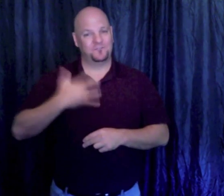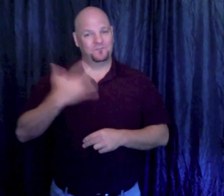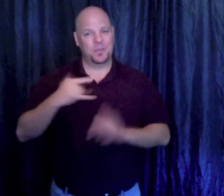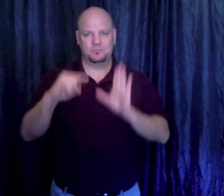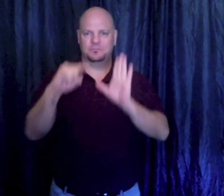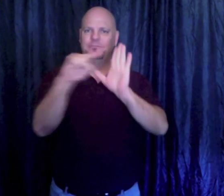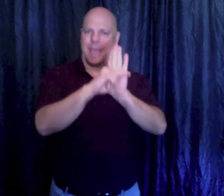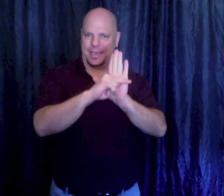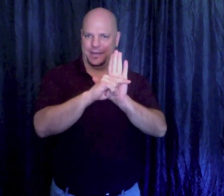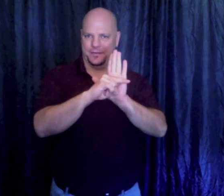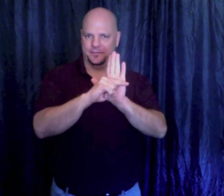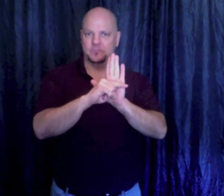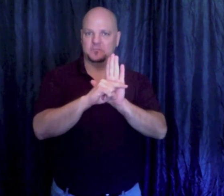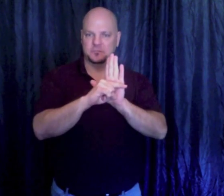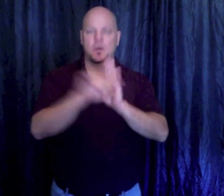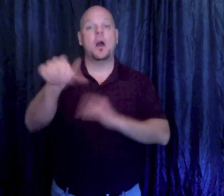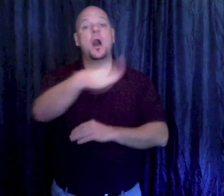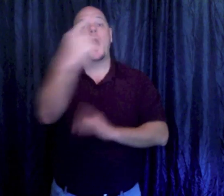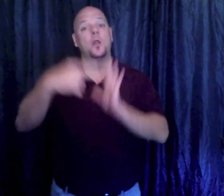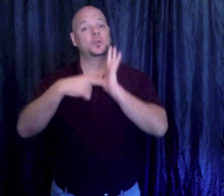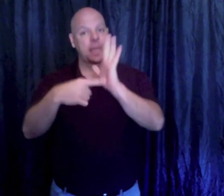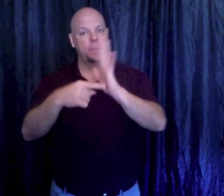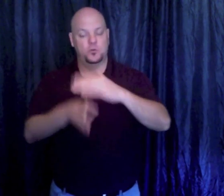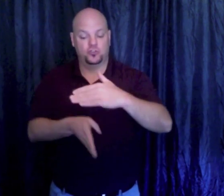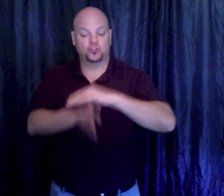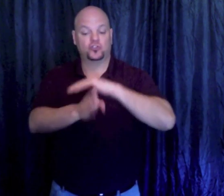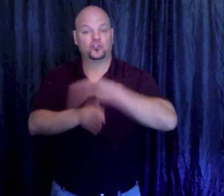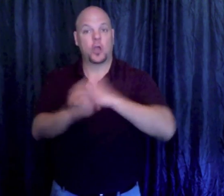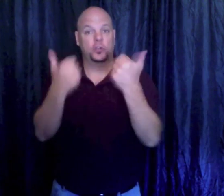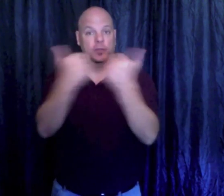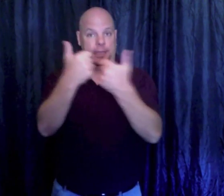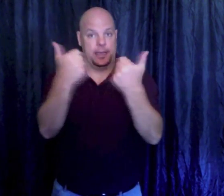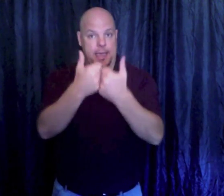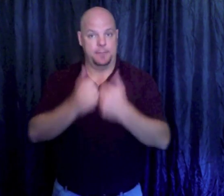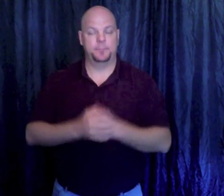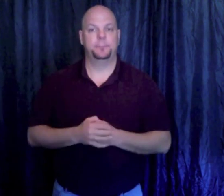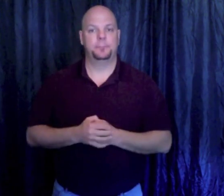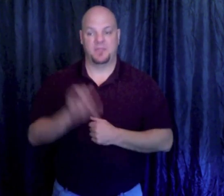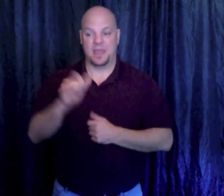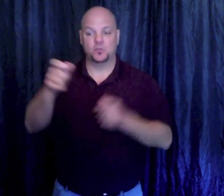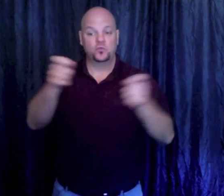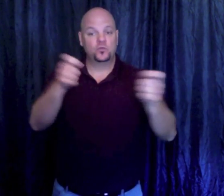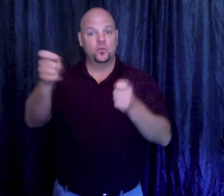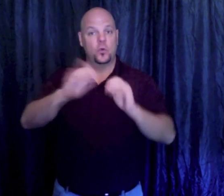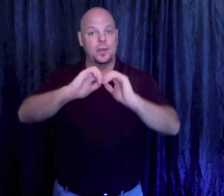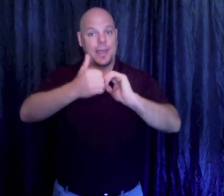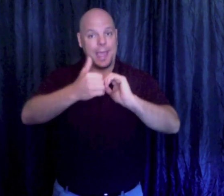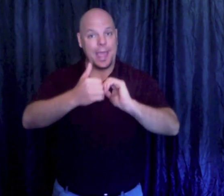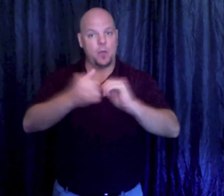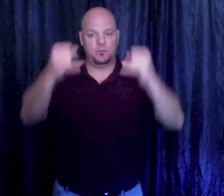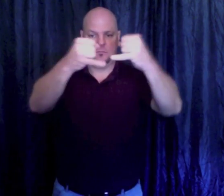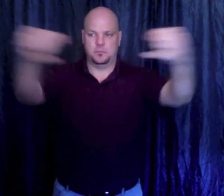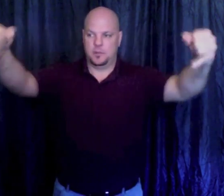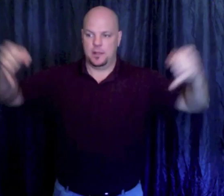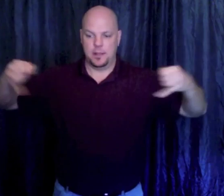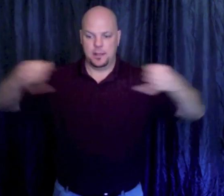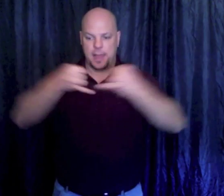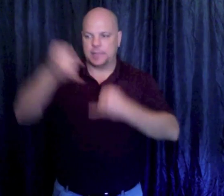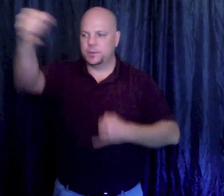be a soccer game. So if you think about a soccer game, the soccer field, it's regulated by all the lines, where the goalies are, where the